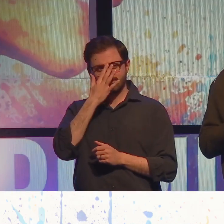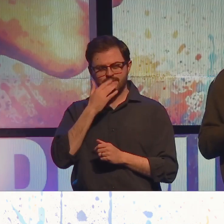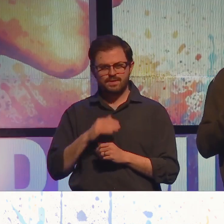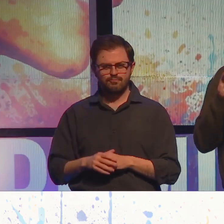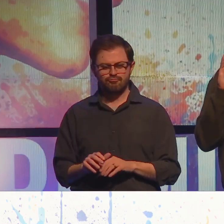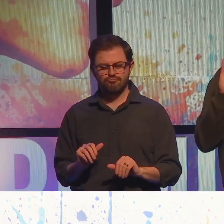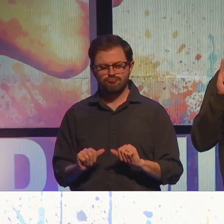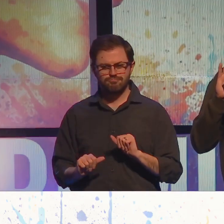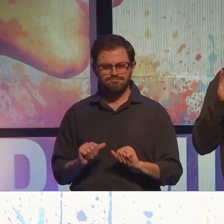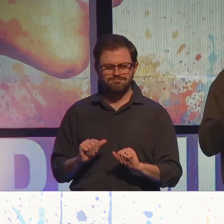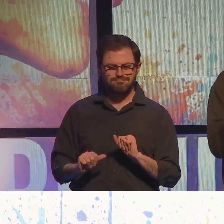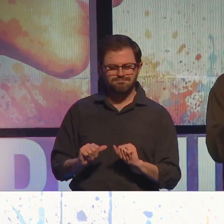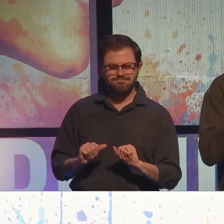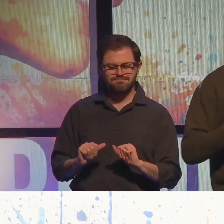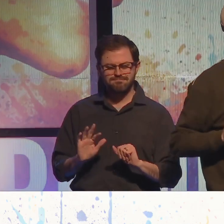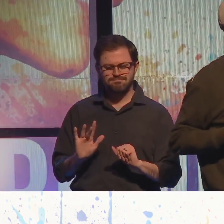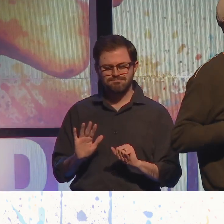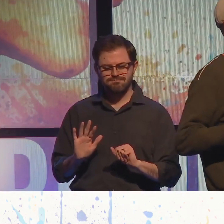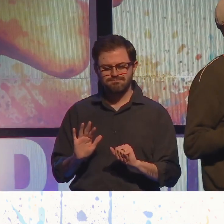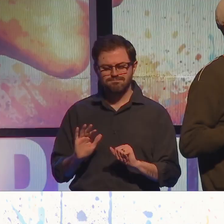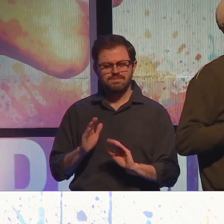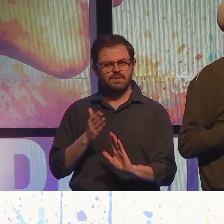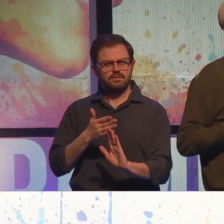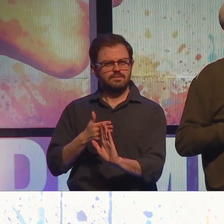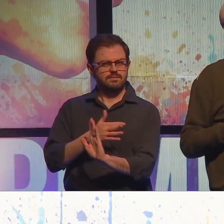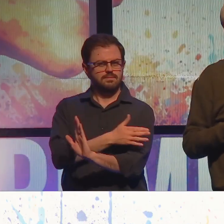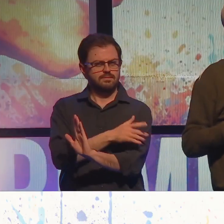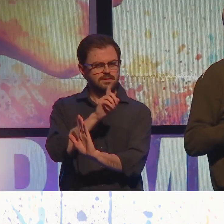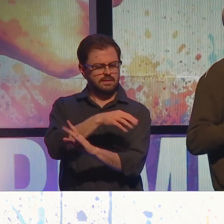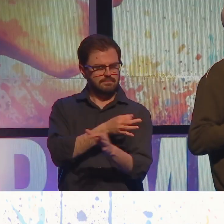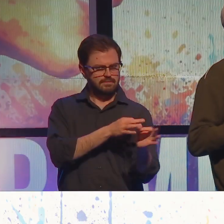Oh. Let me preface this.